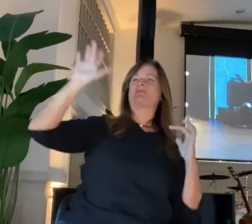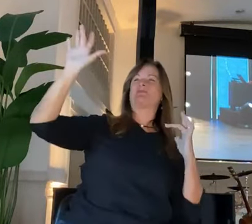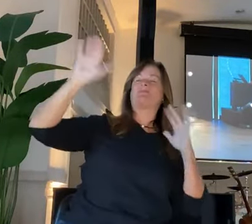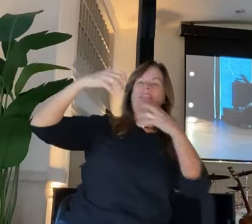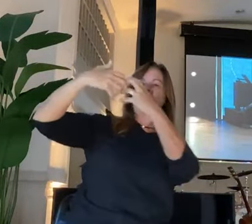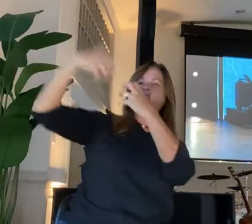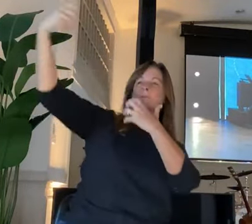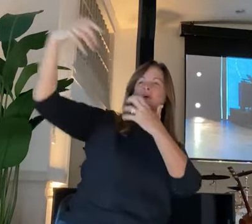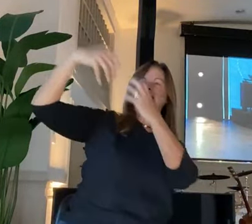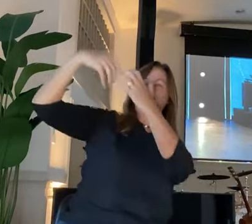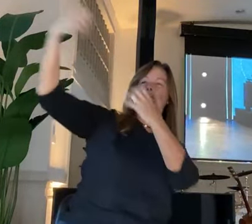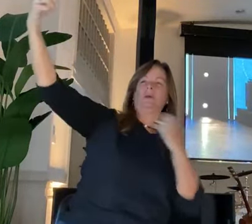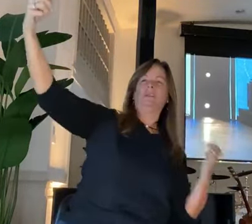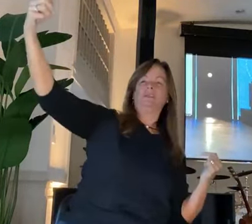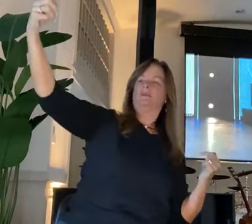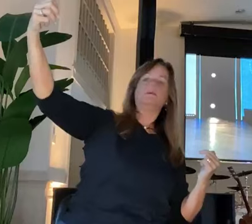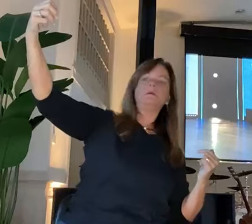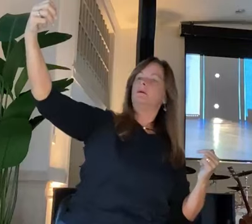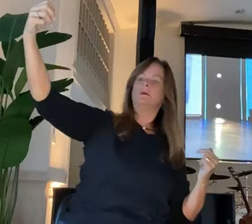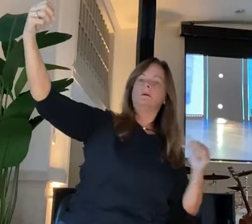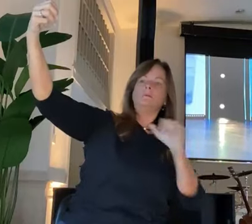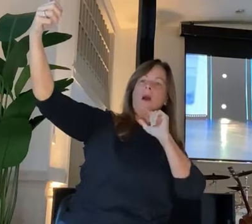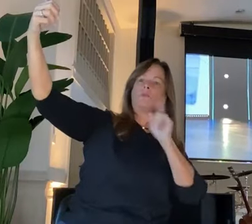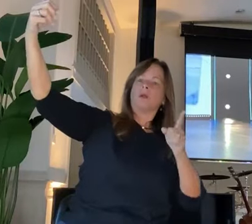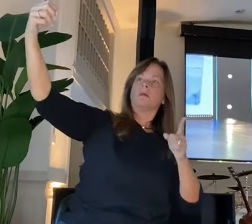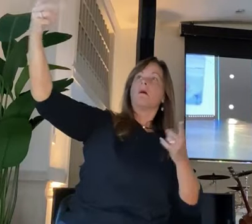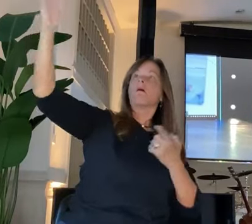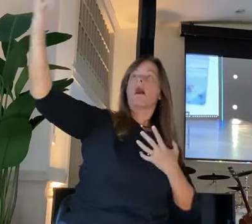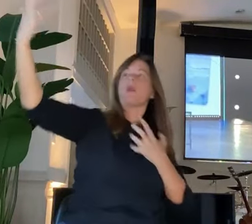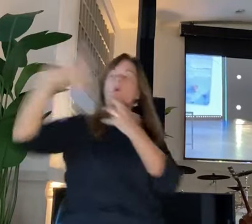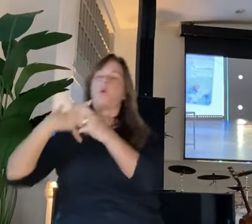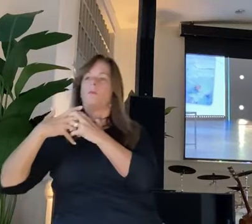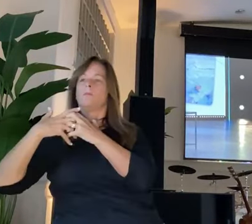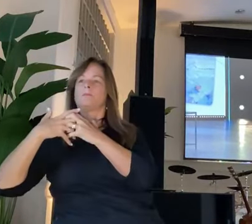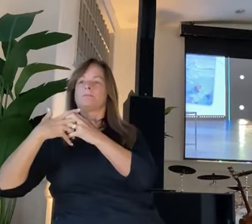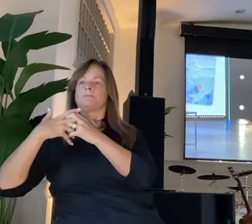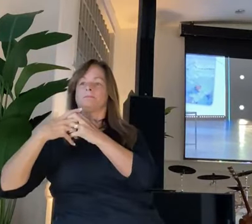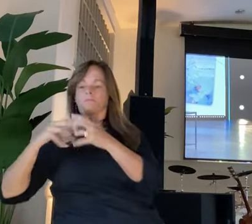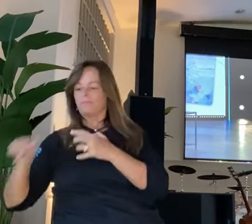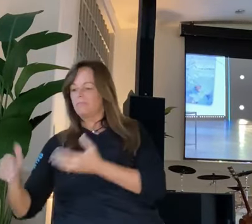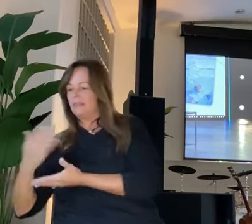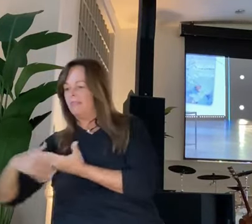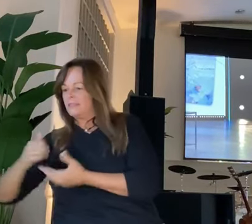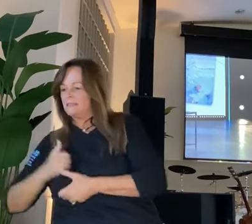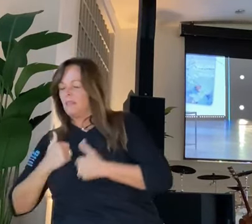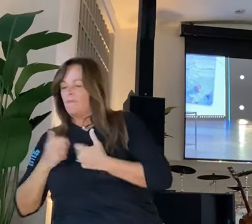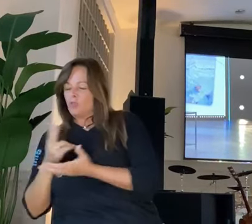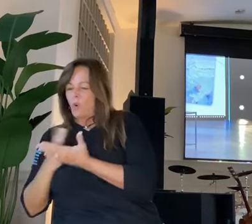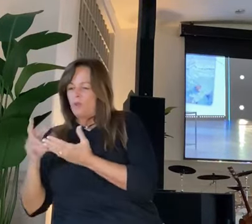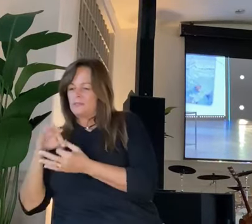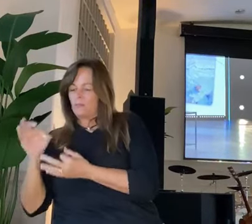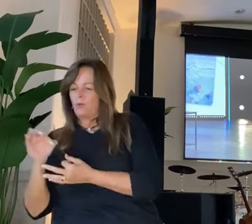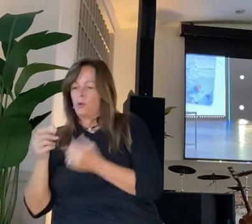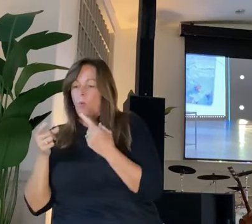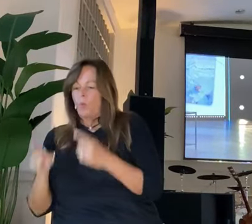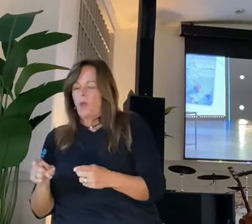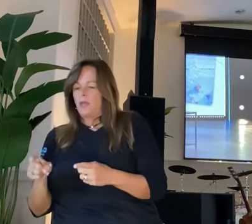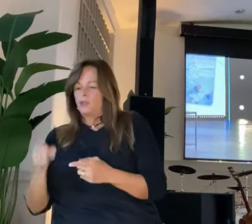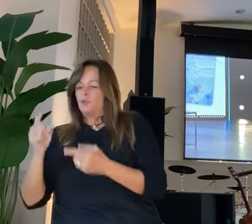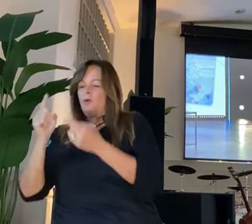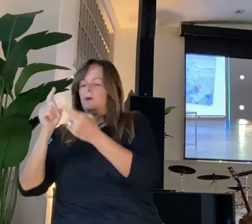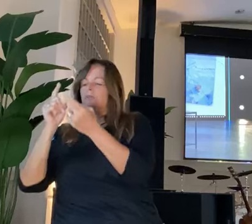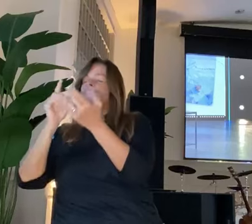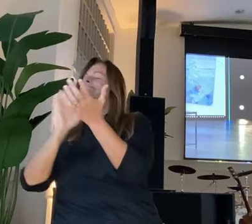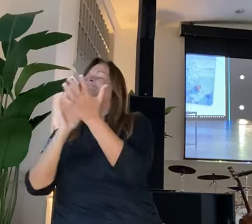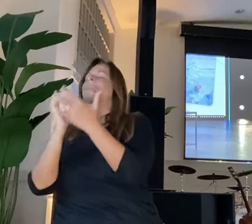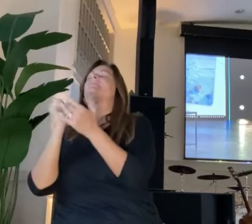This whole series is all about you making the most out of your life. You've got to make the most of your relationship with the Holy Spirit. Now, the